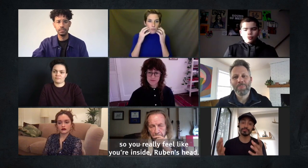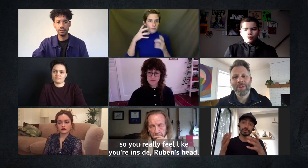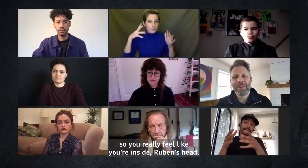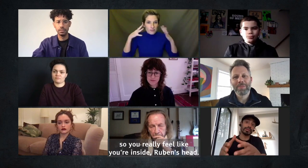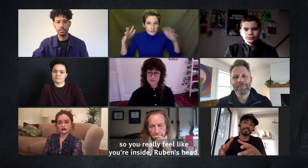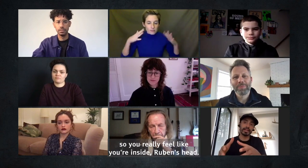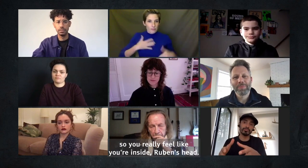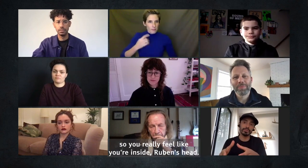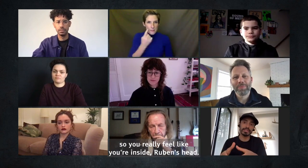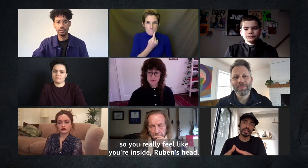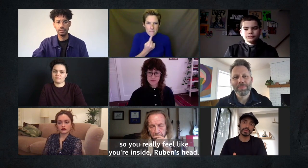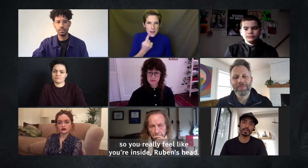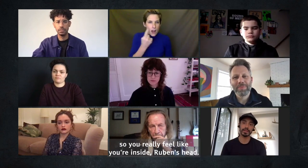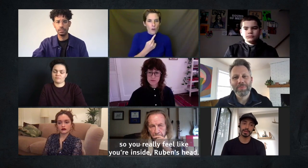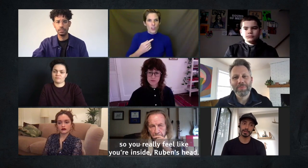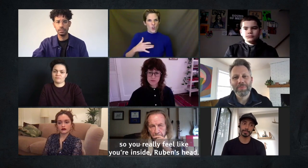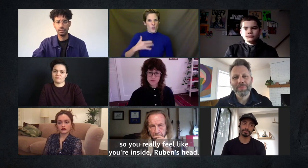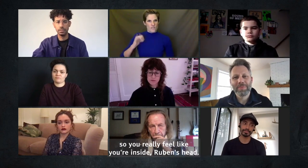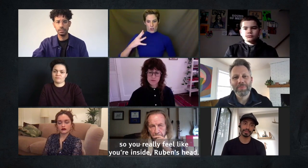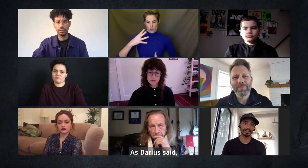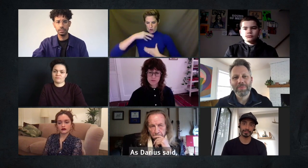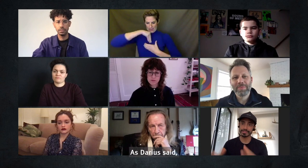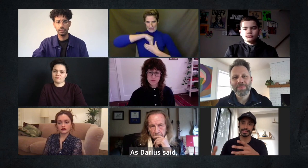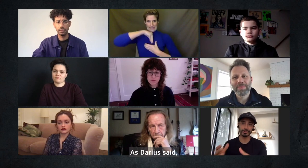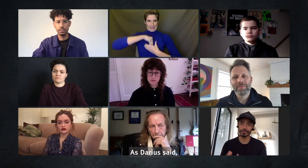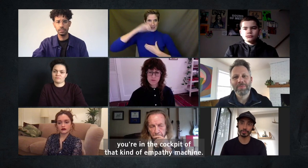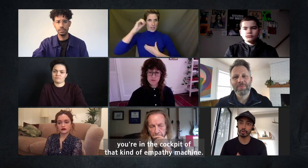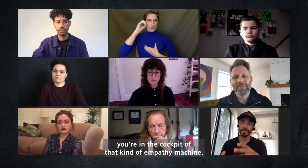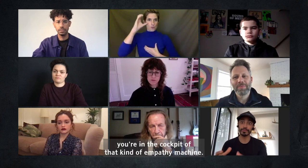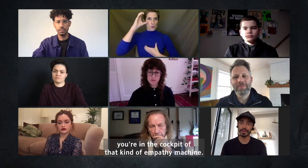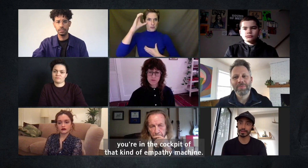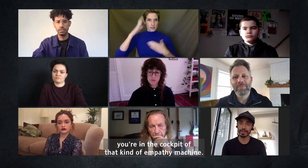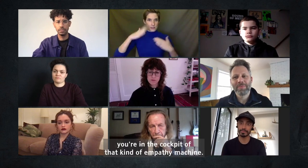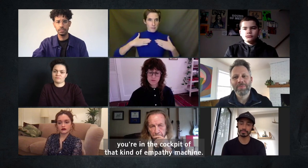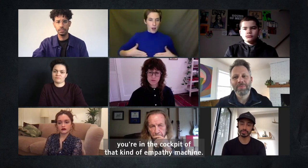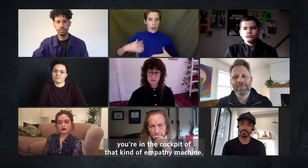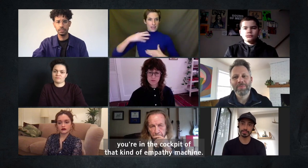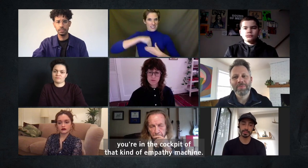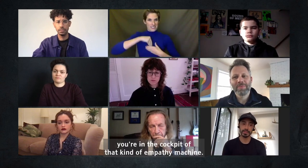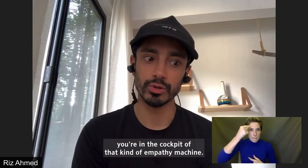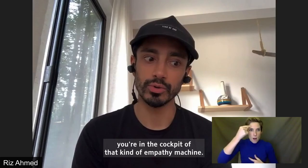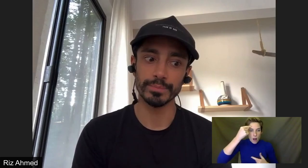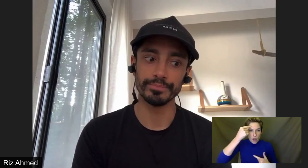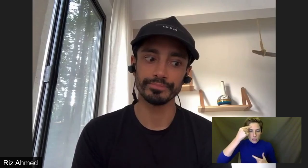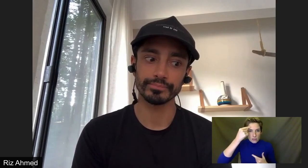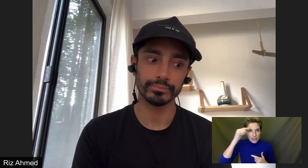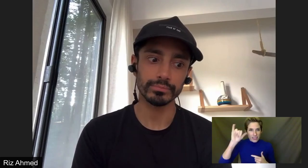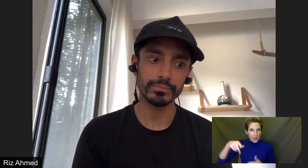so you really feel like you're inside Ruben's head. As Darius said, you're in the cockpit of that kind of empathy machine.